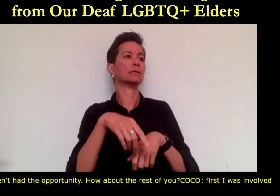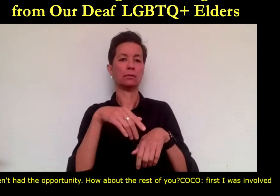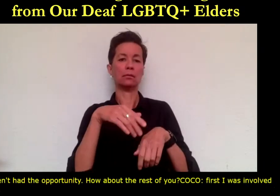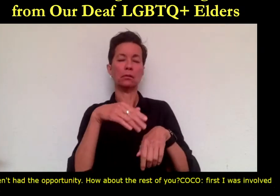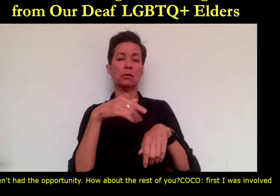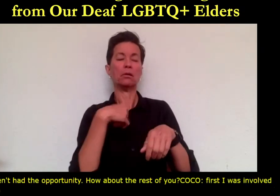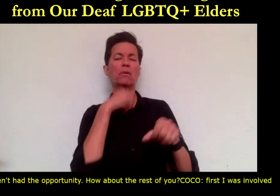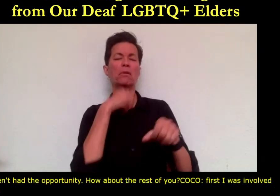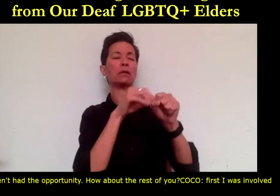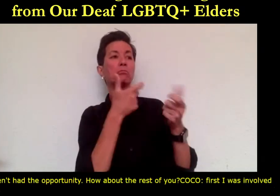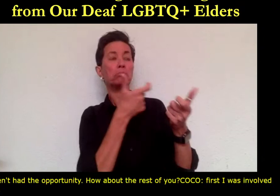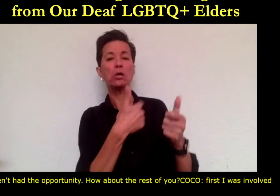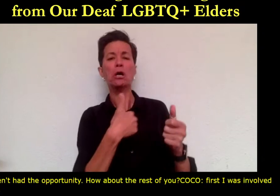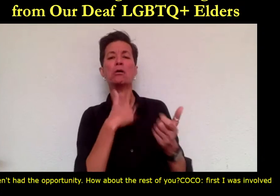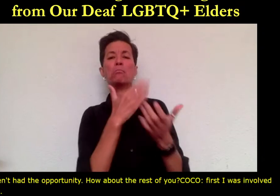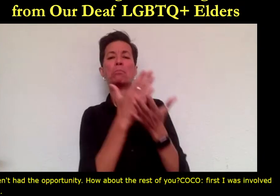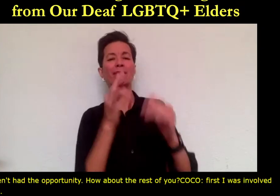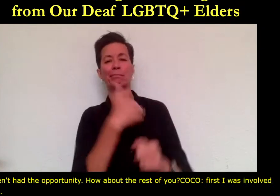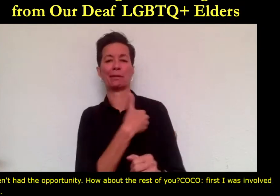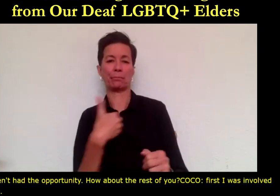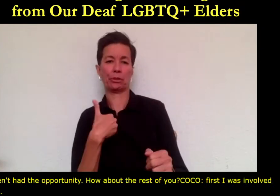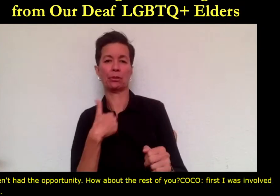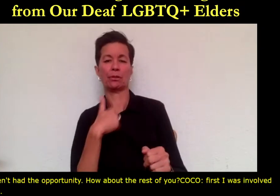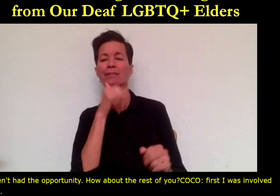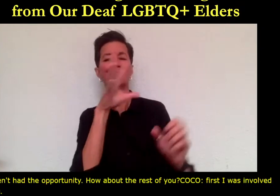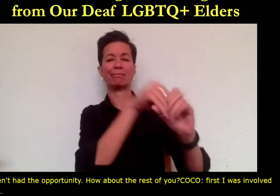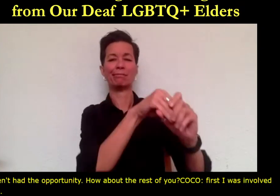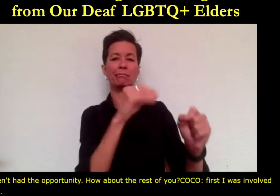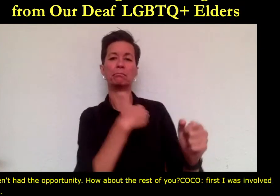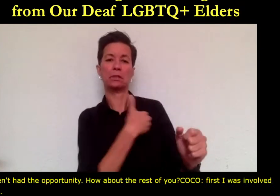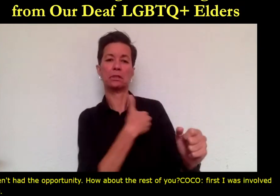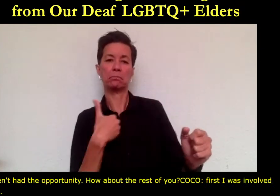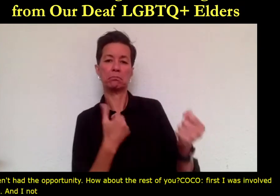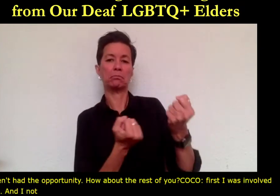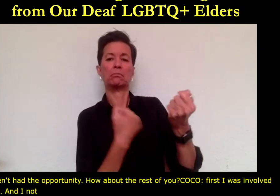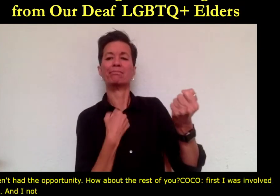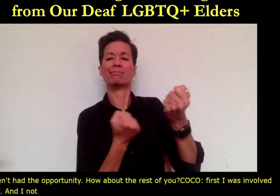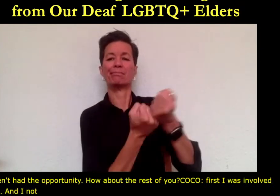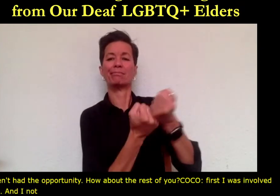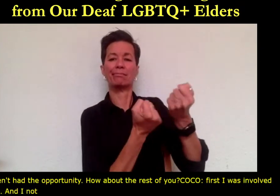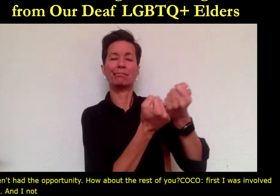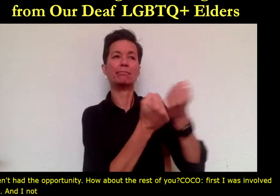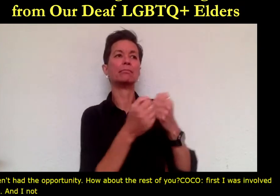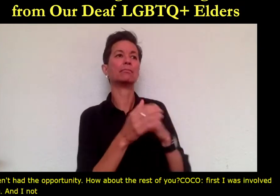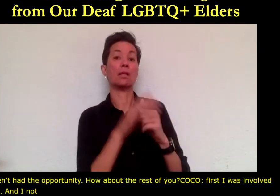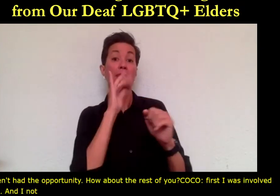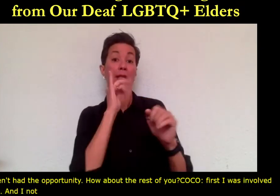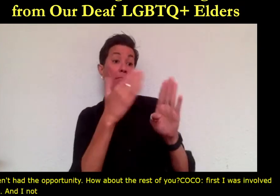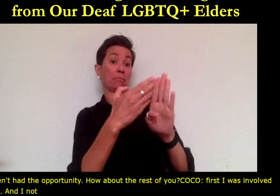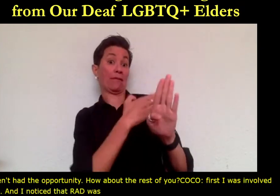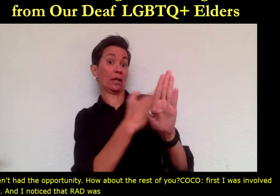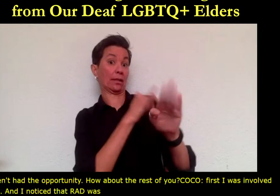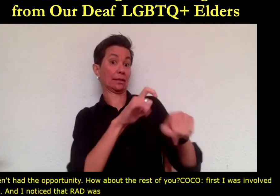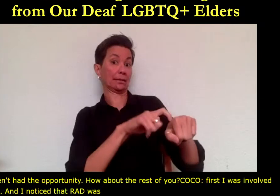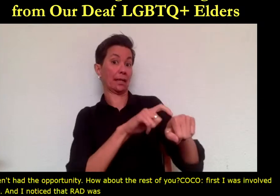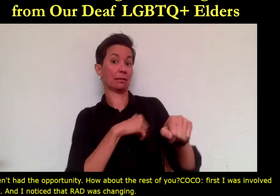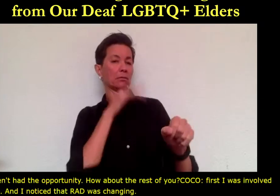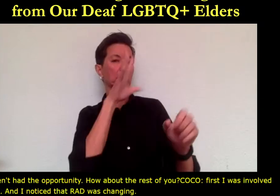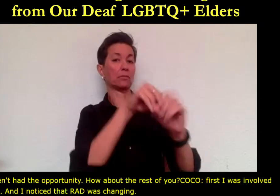rid was changing and i was watching it you know i was not really a i was a member but i wasn't really actively